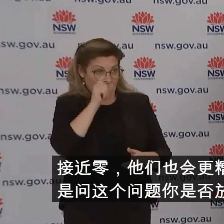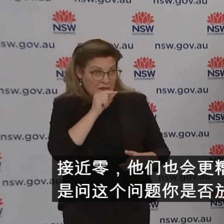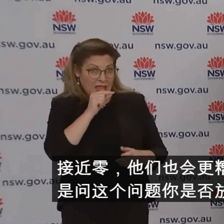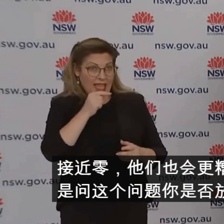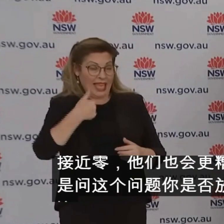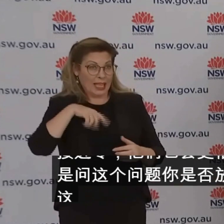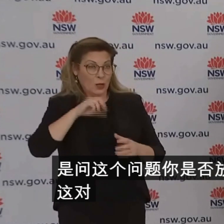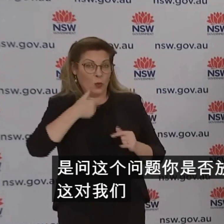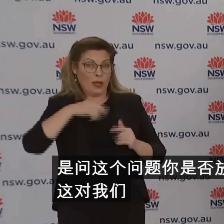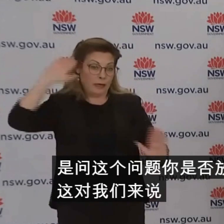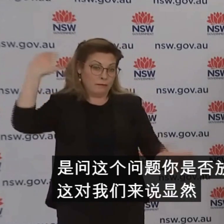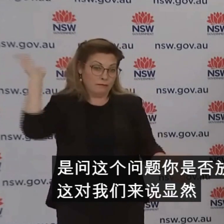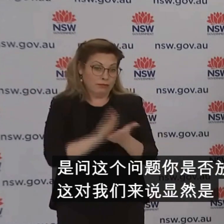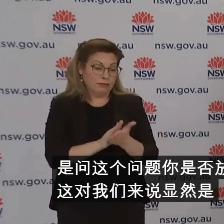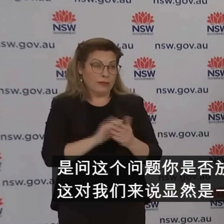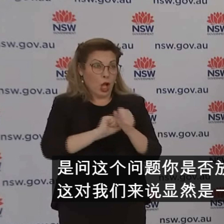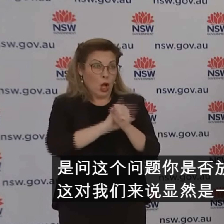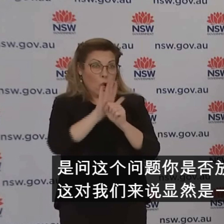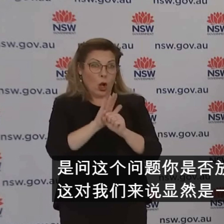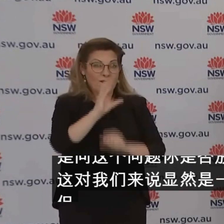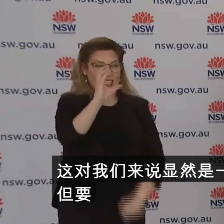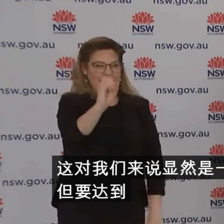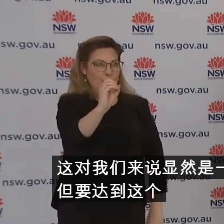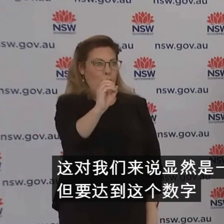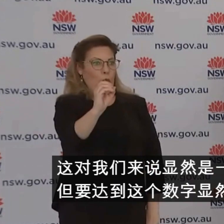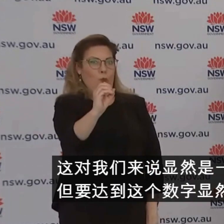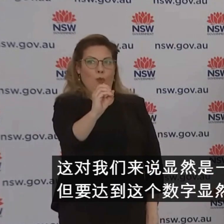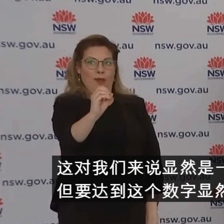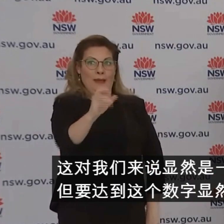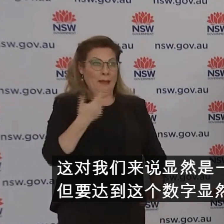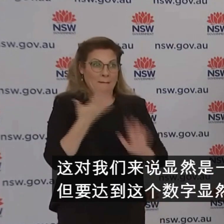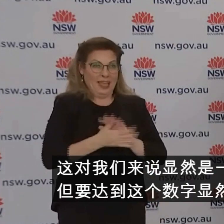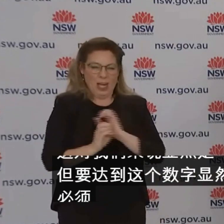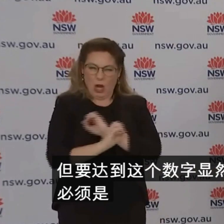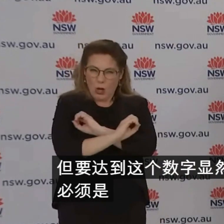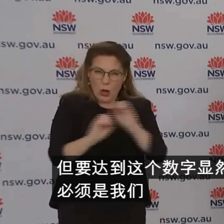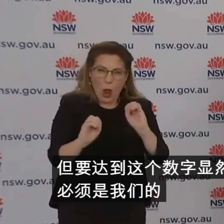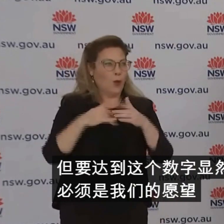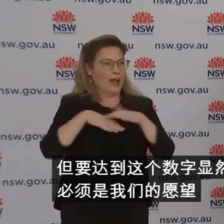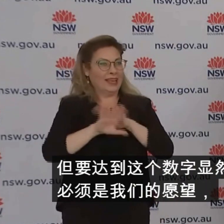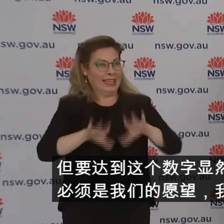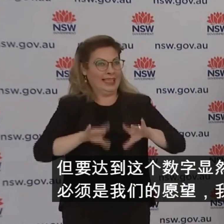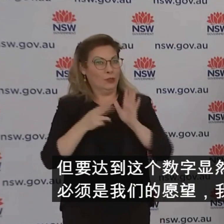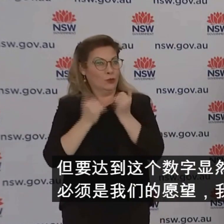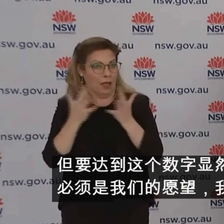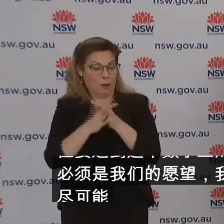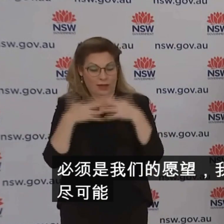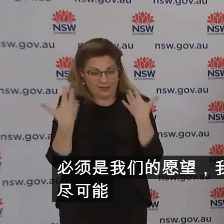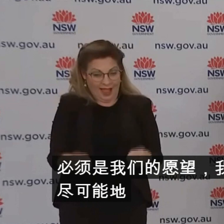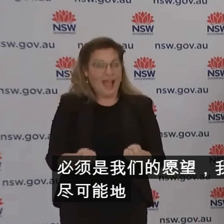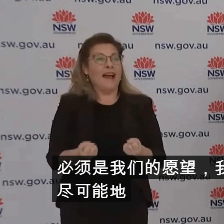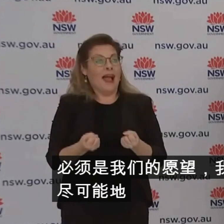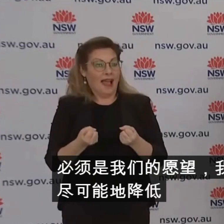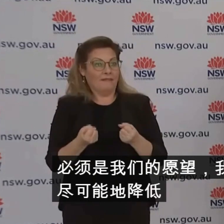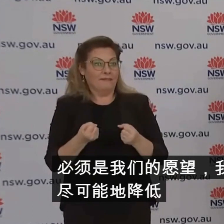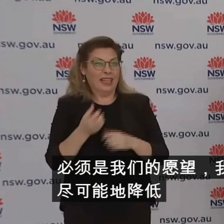given up on that? Well, look, it's obviously a challenge for us to get down to that number, but that has to be our aspiration. We have to try and get down